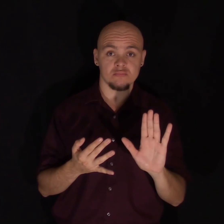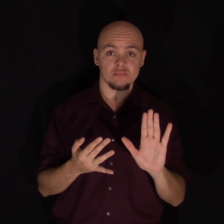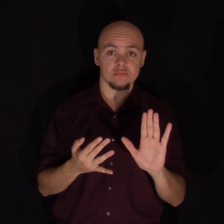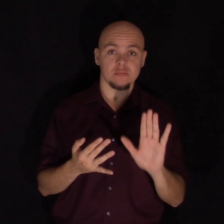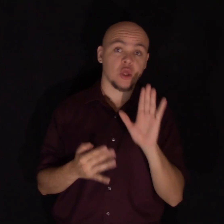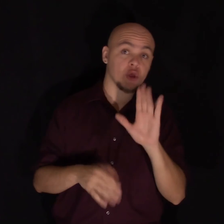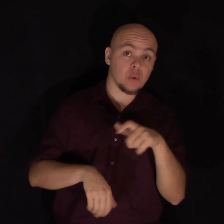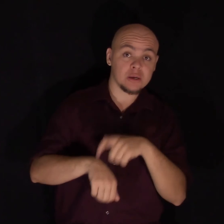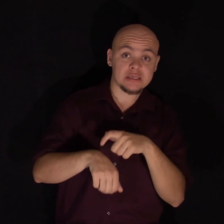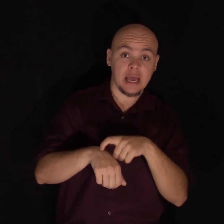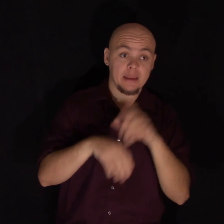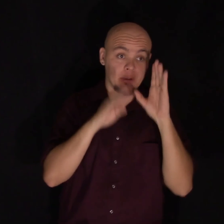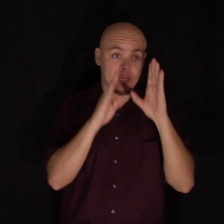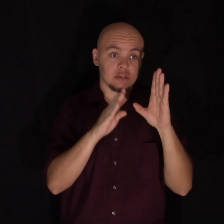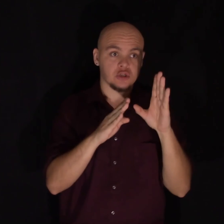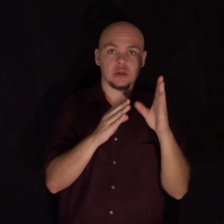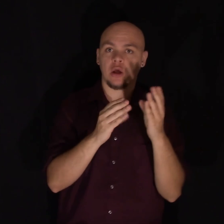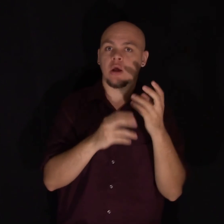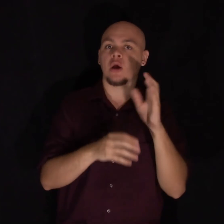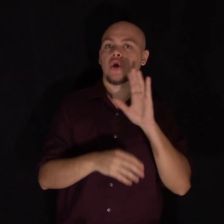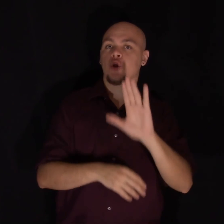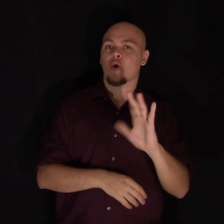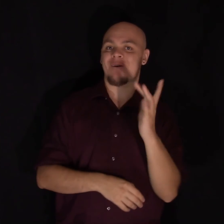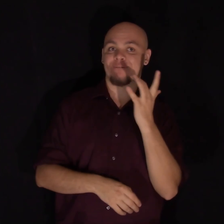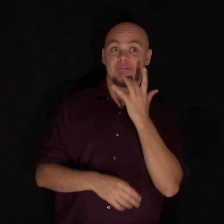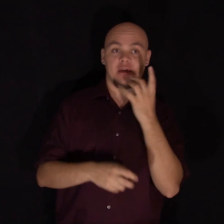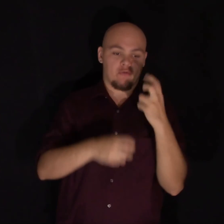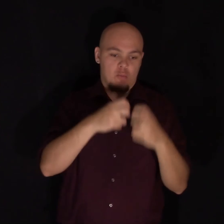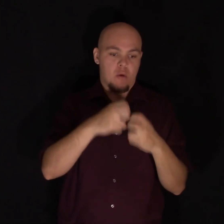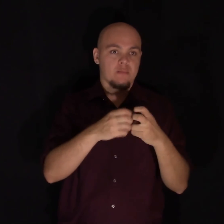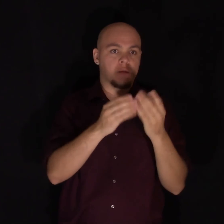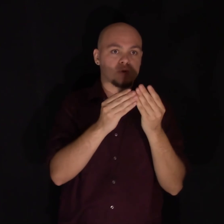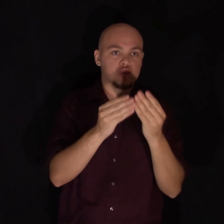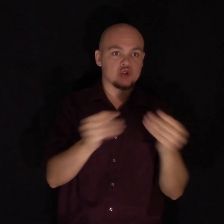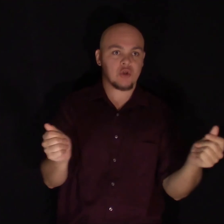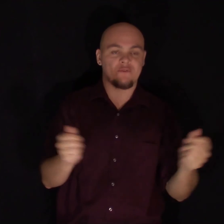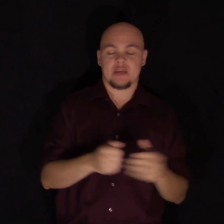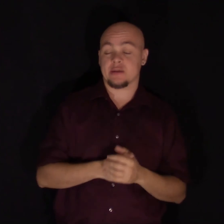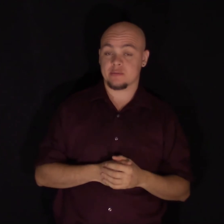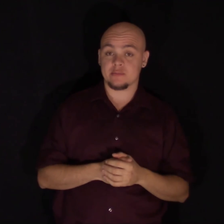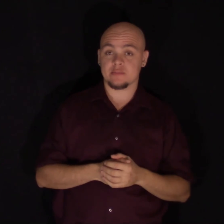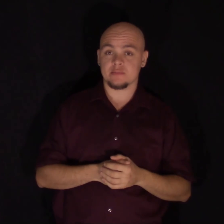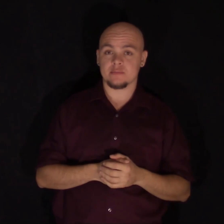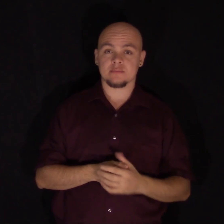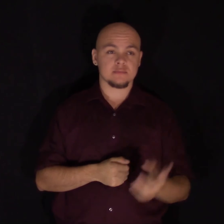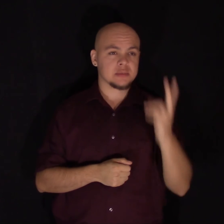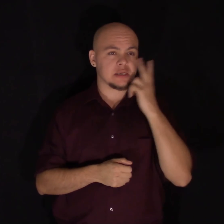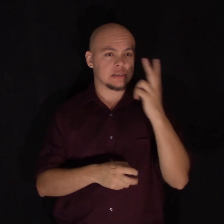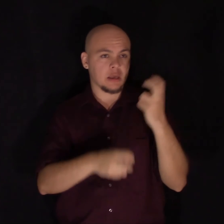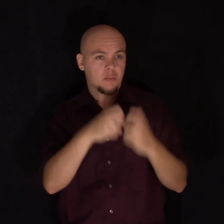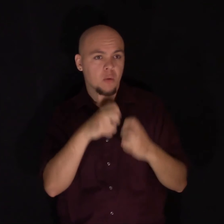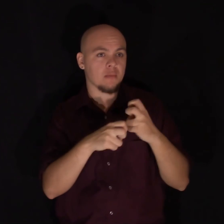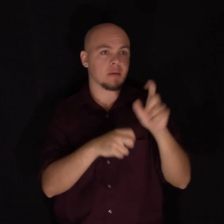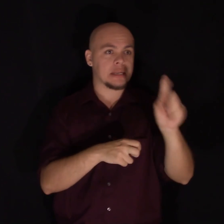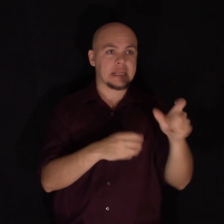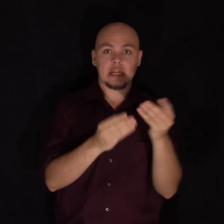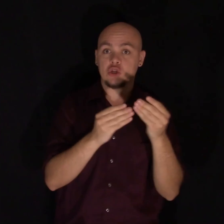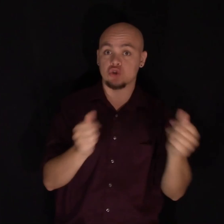your time and attention solving your favorite problems. Look for problems that need